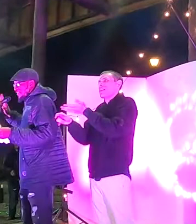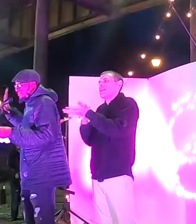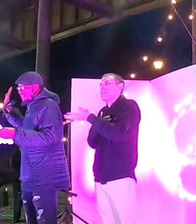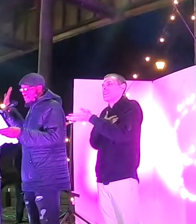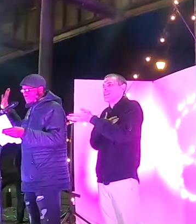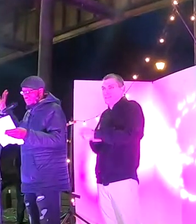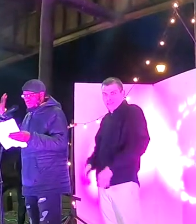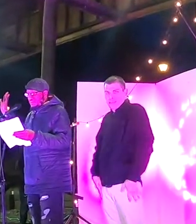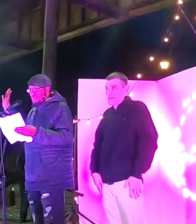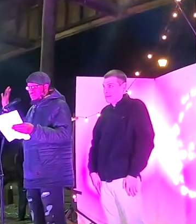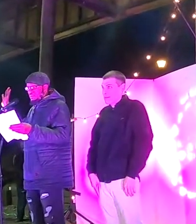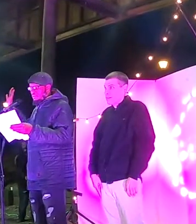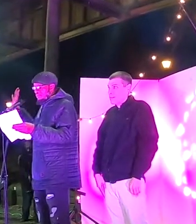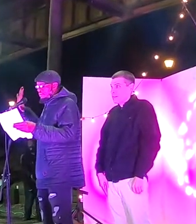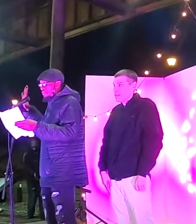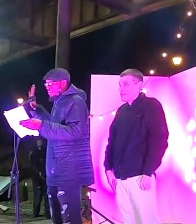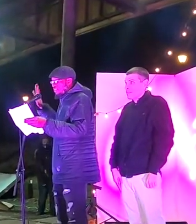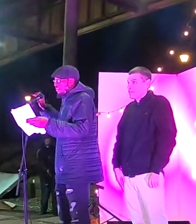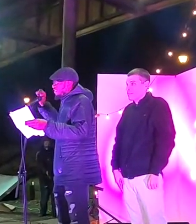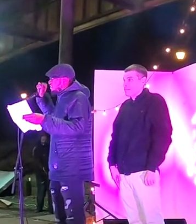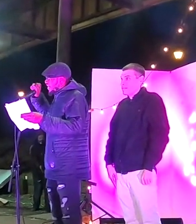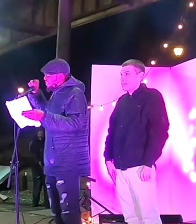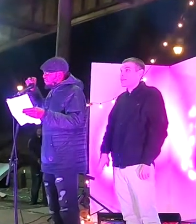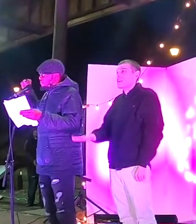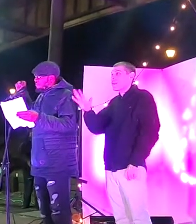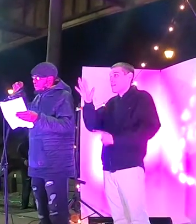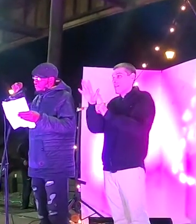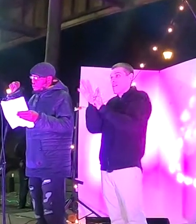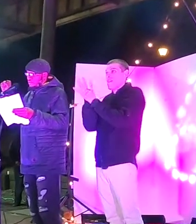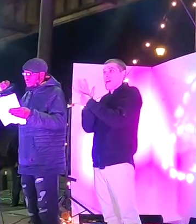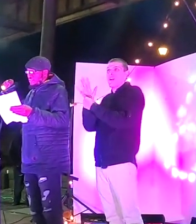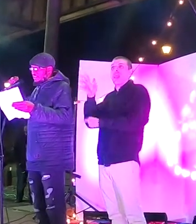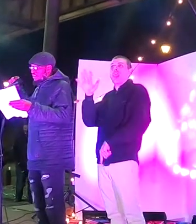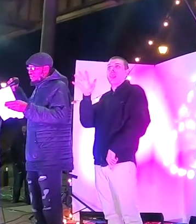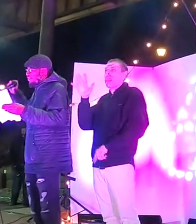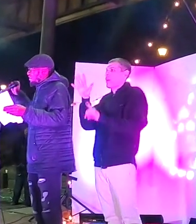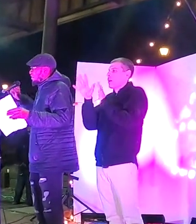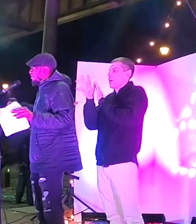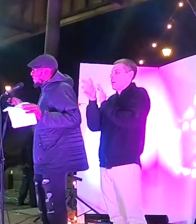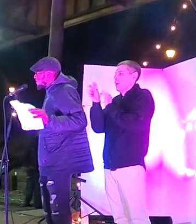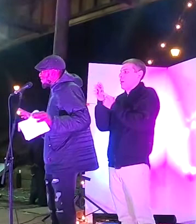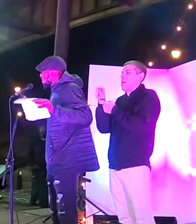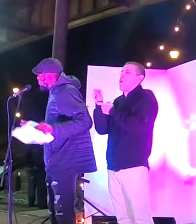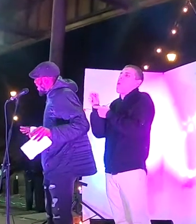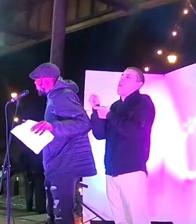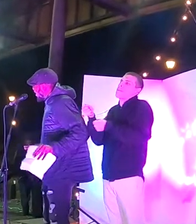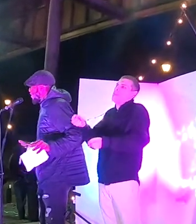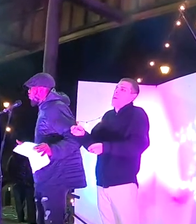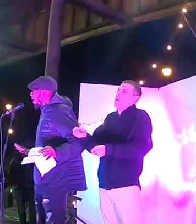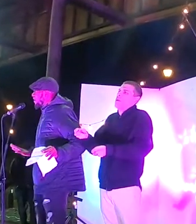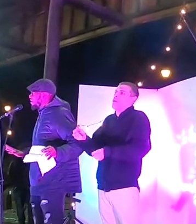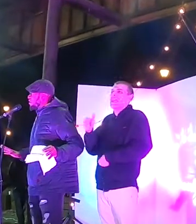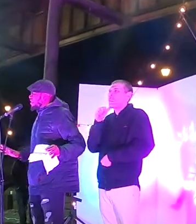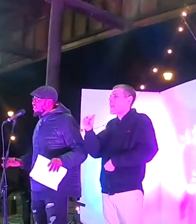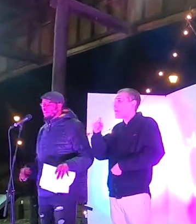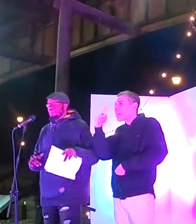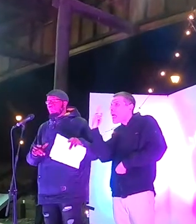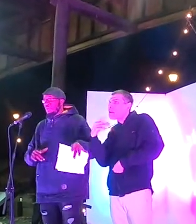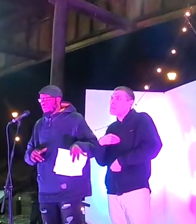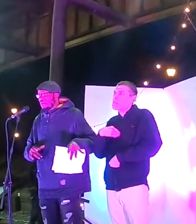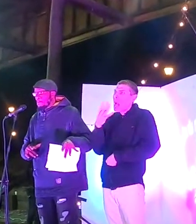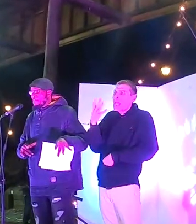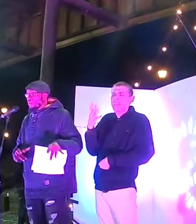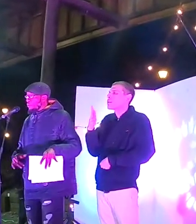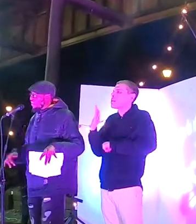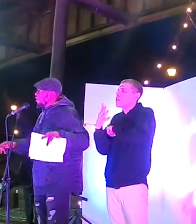5 fingers mean nothing until they unite and form a fist. It's not just about black and white. It's about